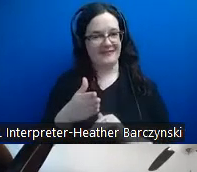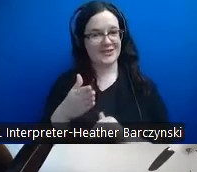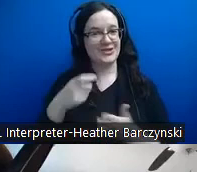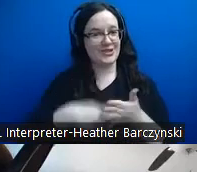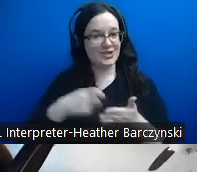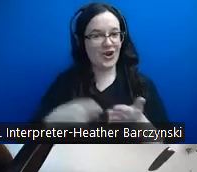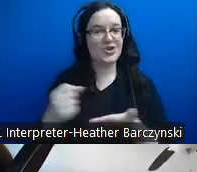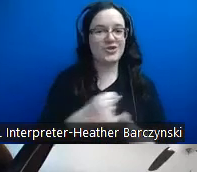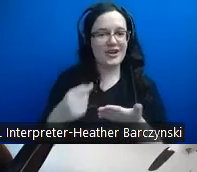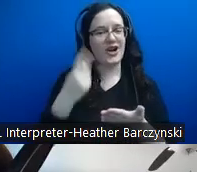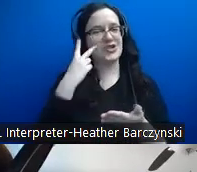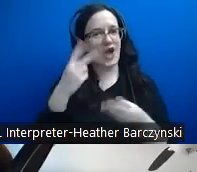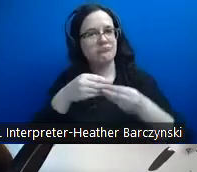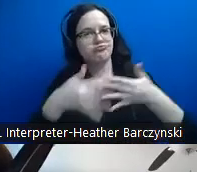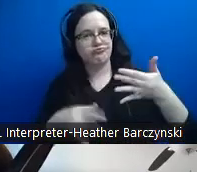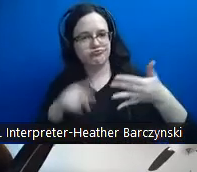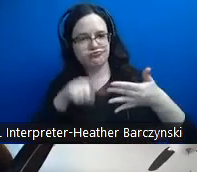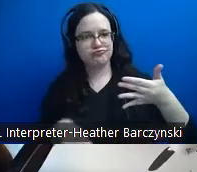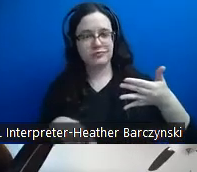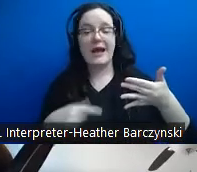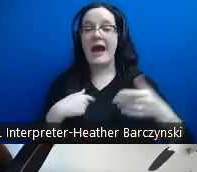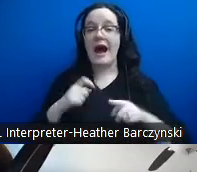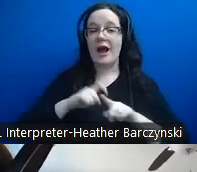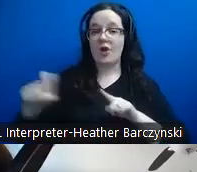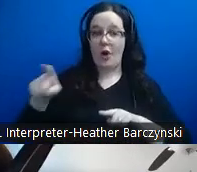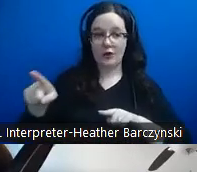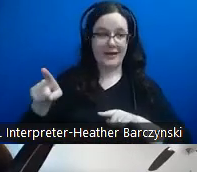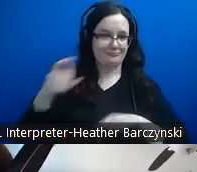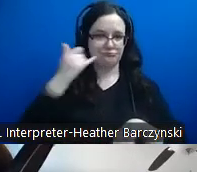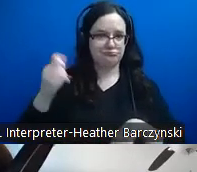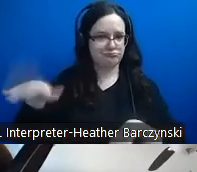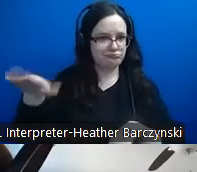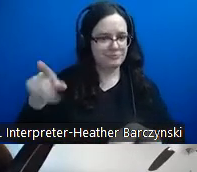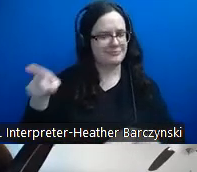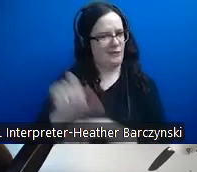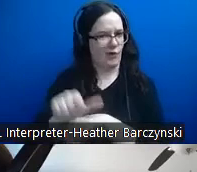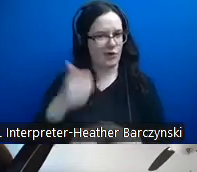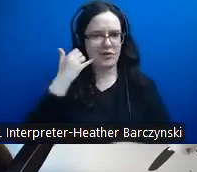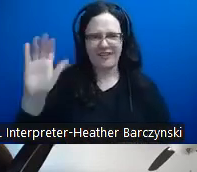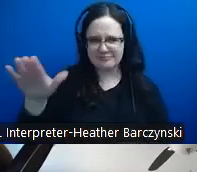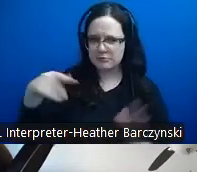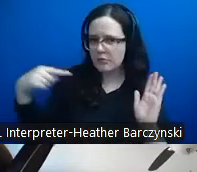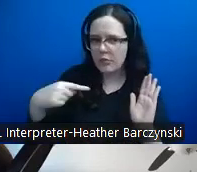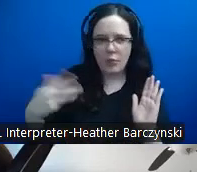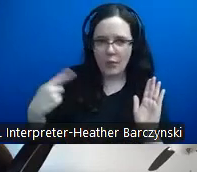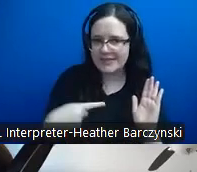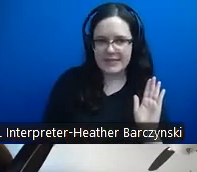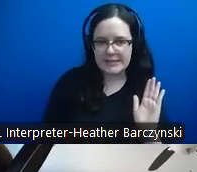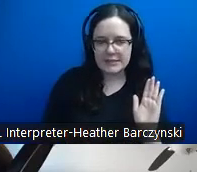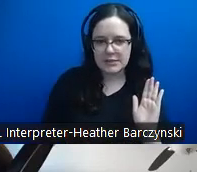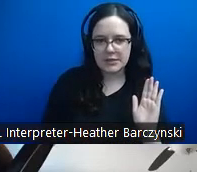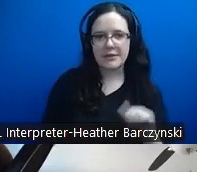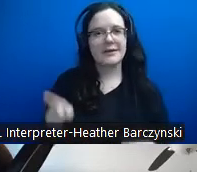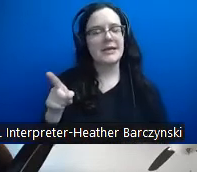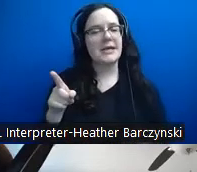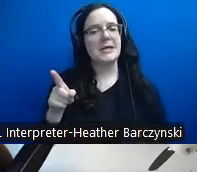credit cards and everything, I called him while he was at work and I said, what is this? What am I looking at right now? So he said